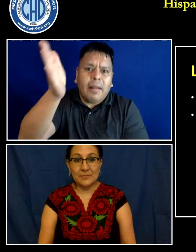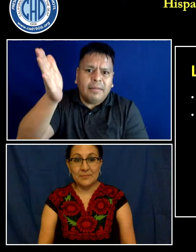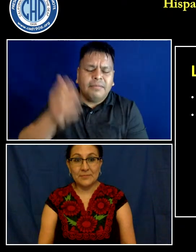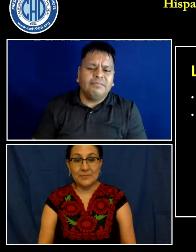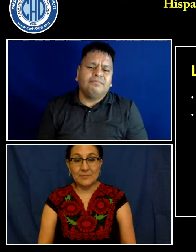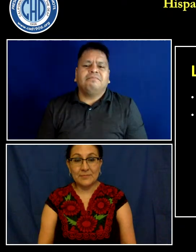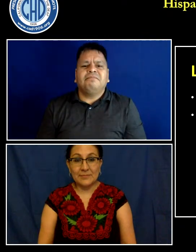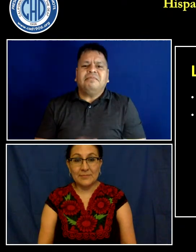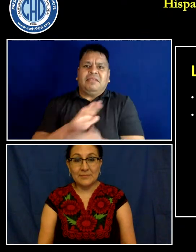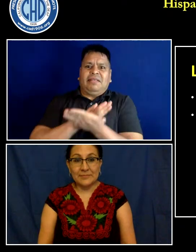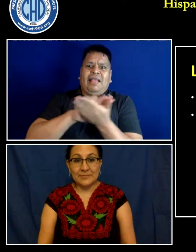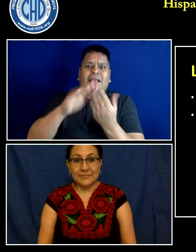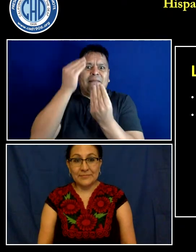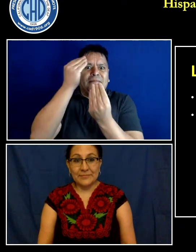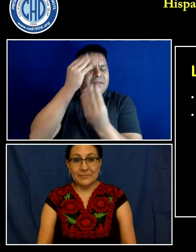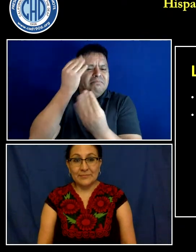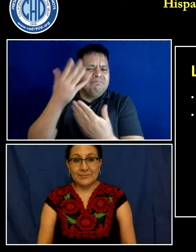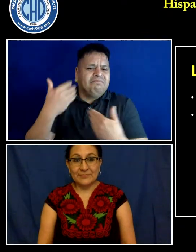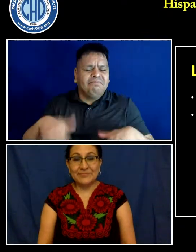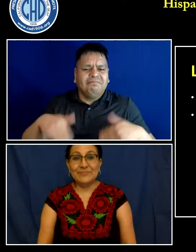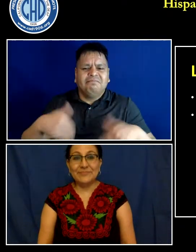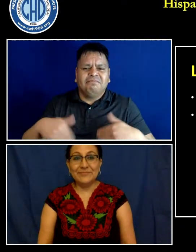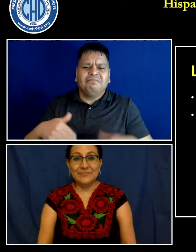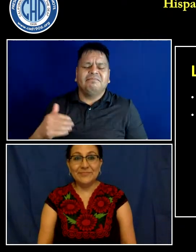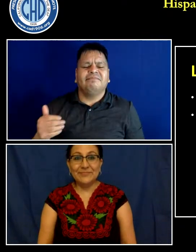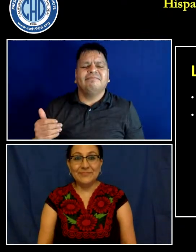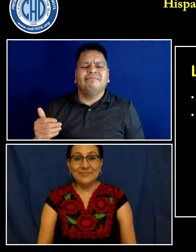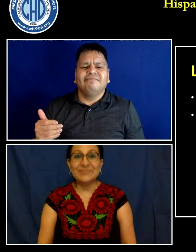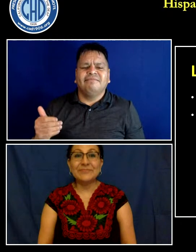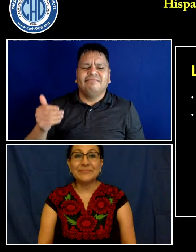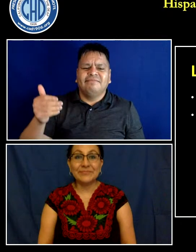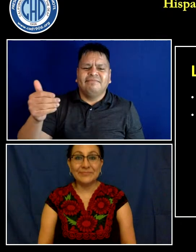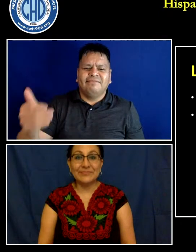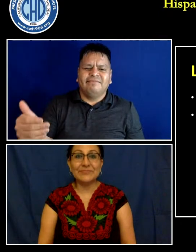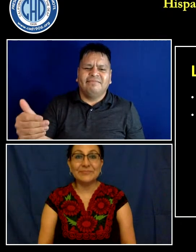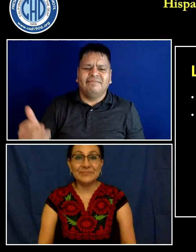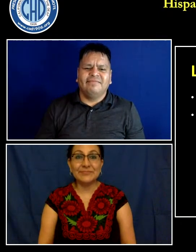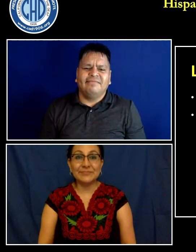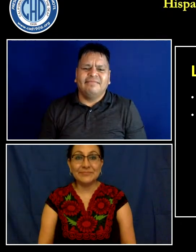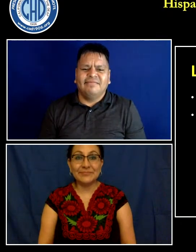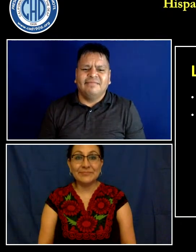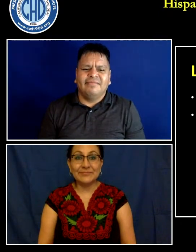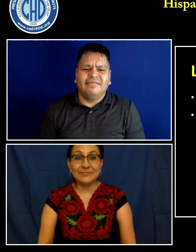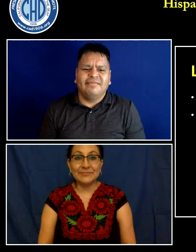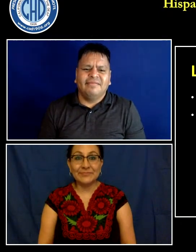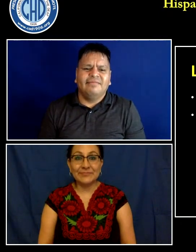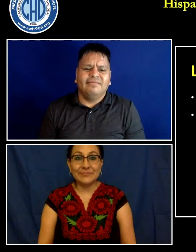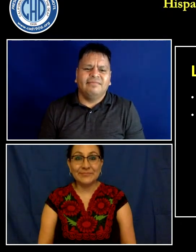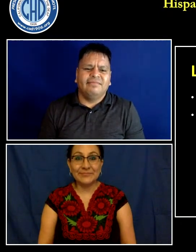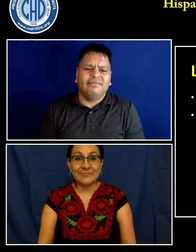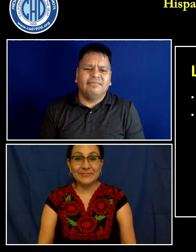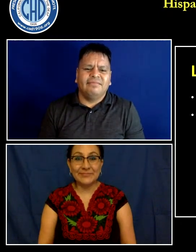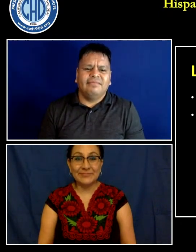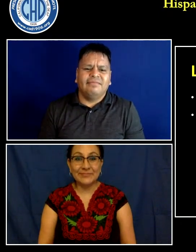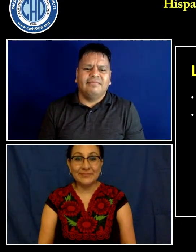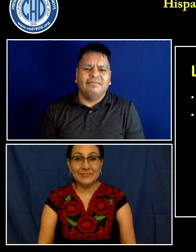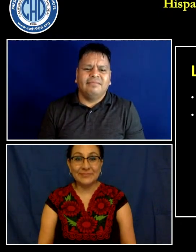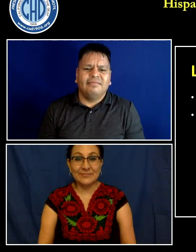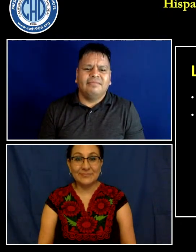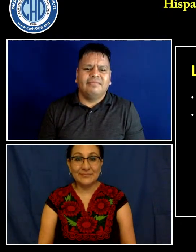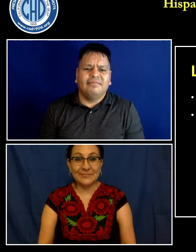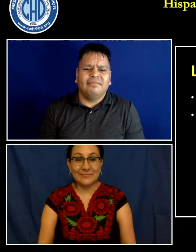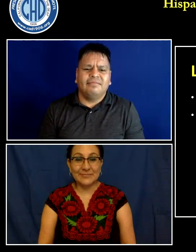pass, it will be submitted to the governor's office so that it can be formally passed and ratified, which is very nice